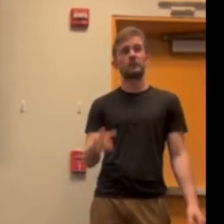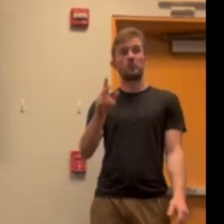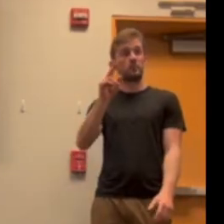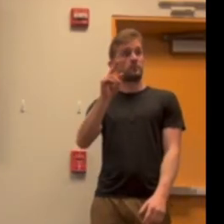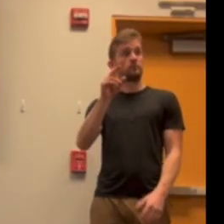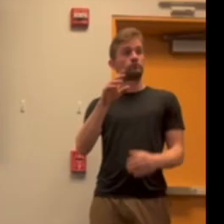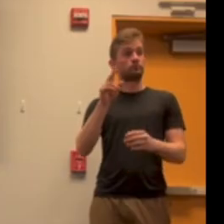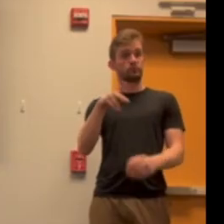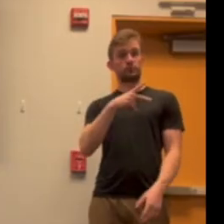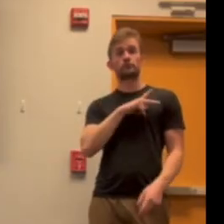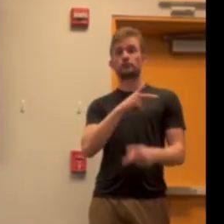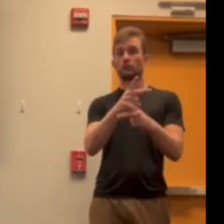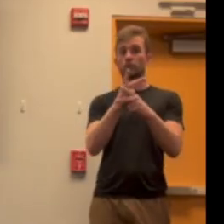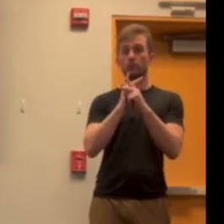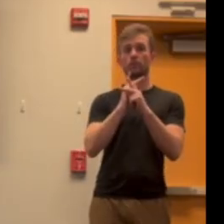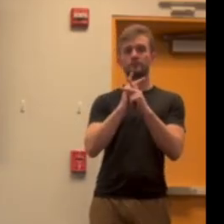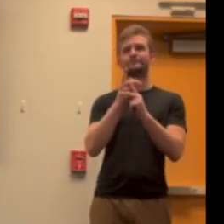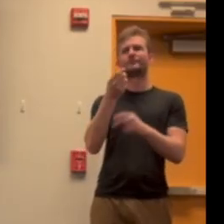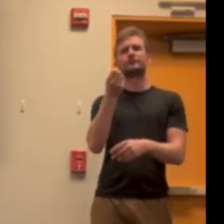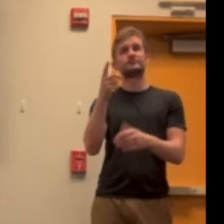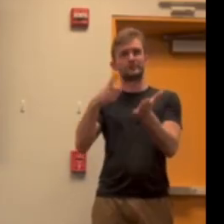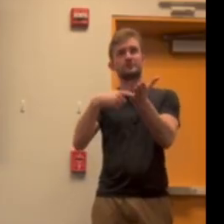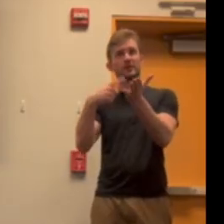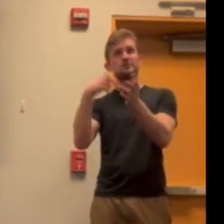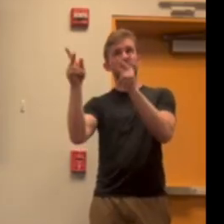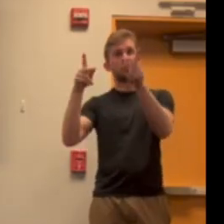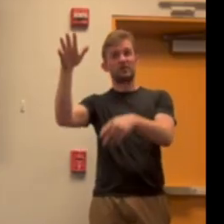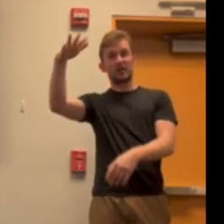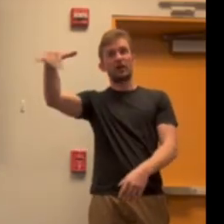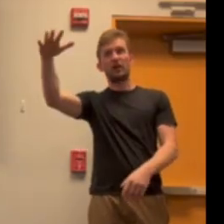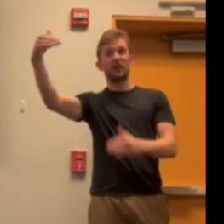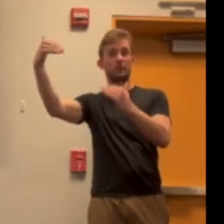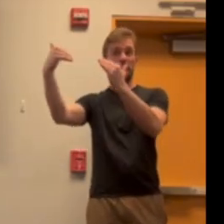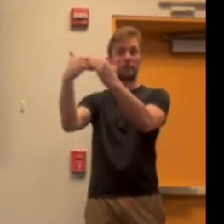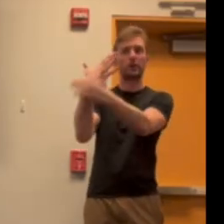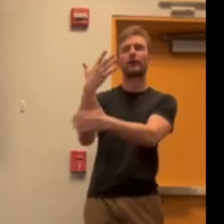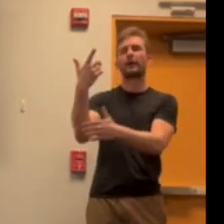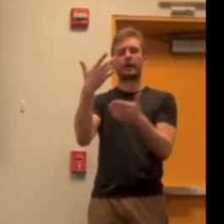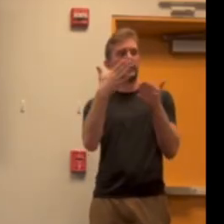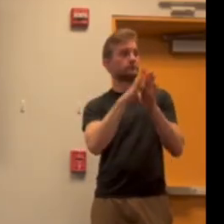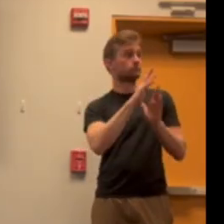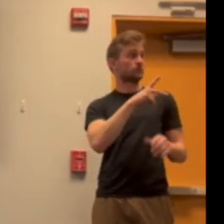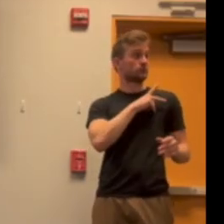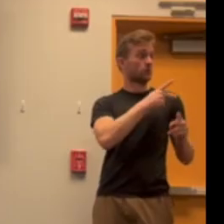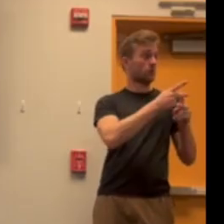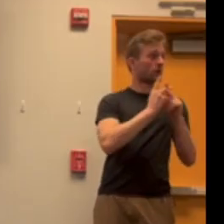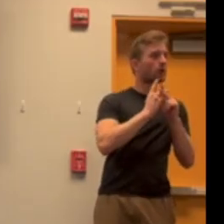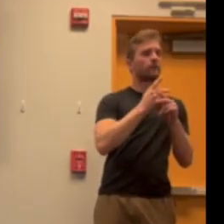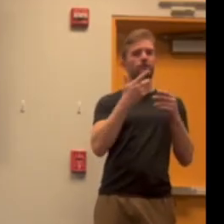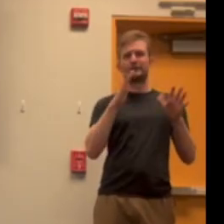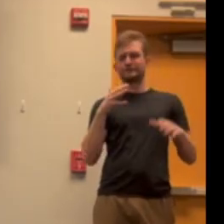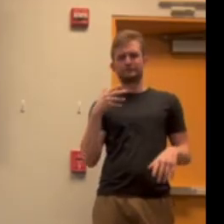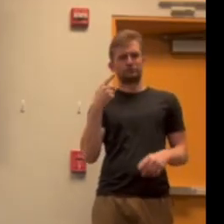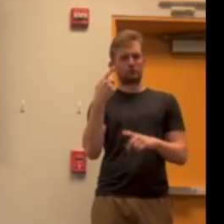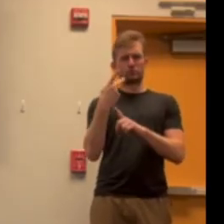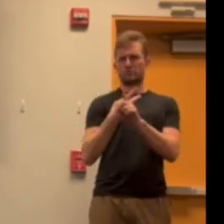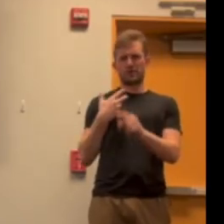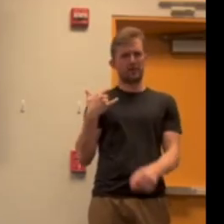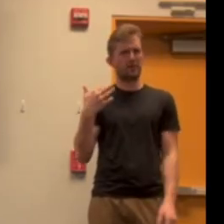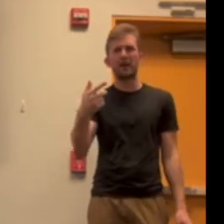get one personal loan and then that solves their problem for a couple months and they come back for another one to pay off the old one and then add more money